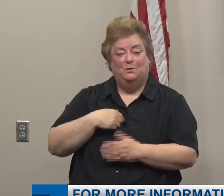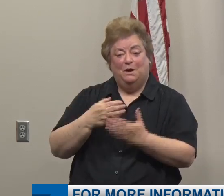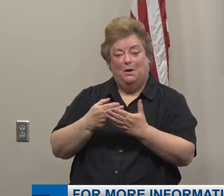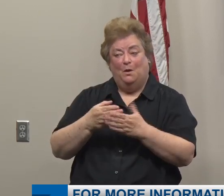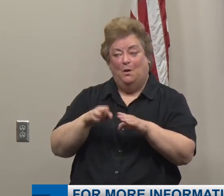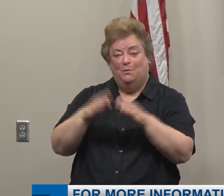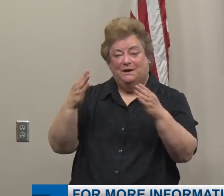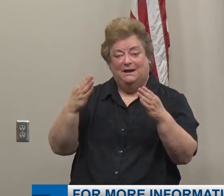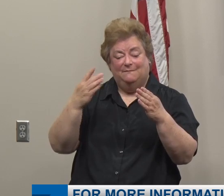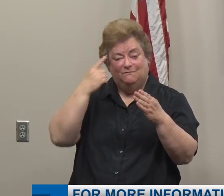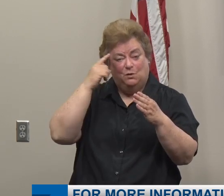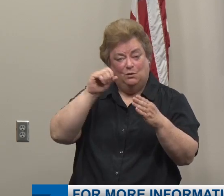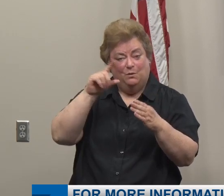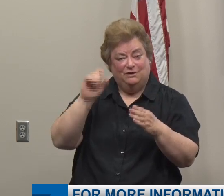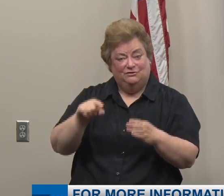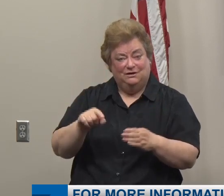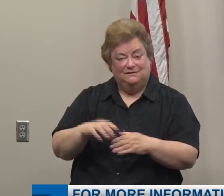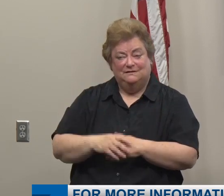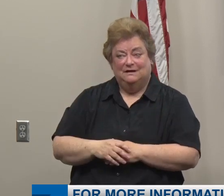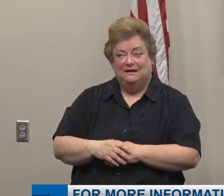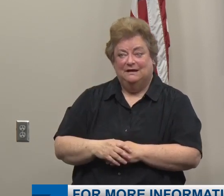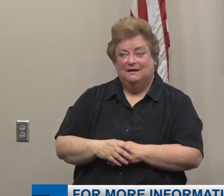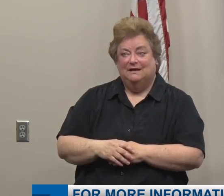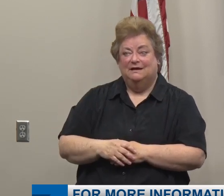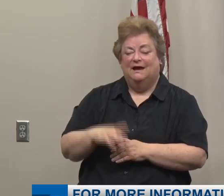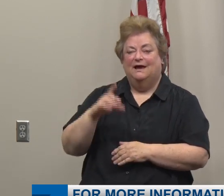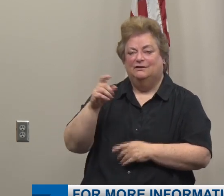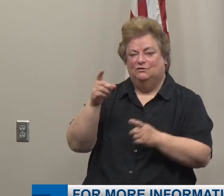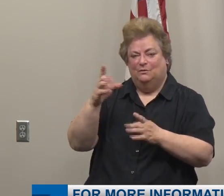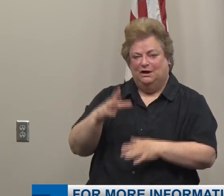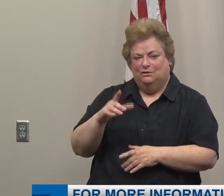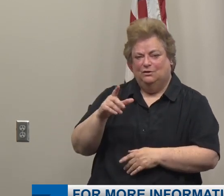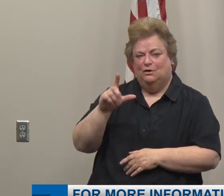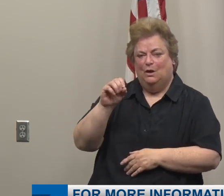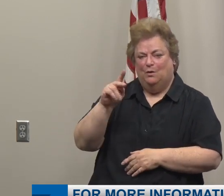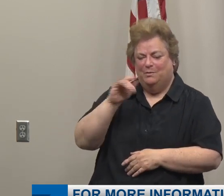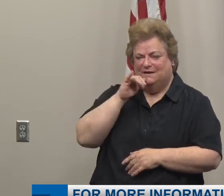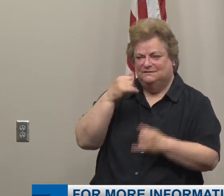from the media director Lopez is still here